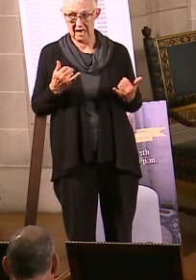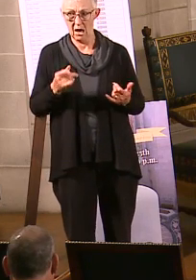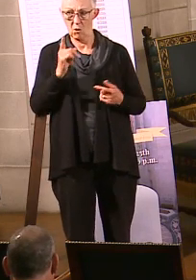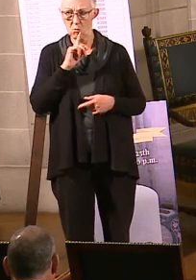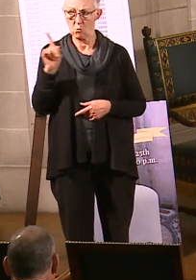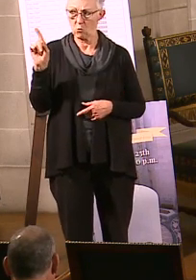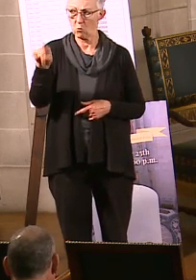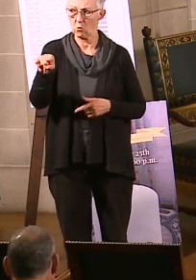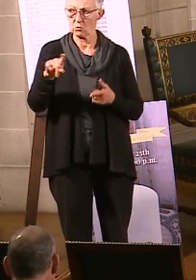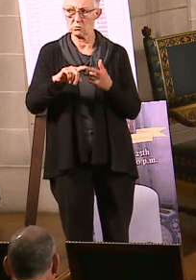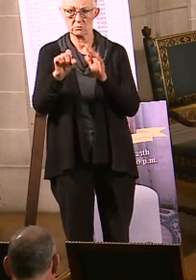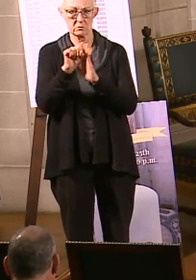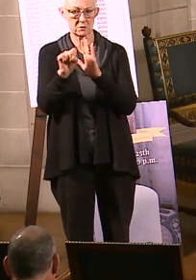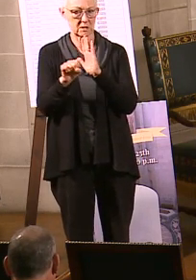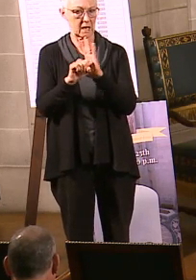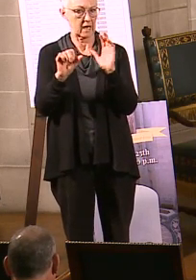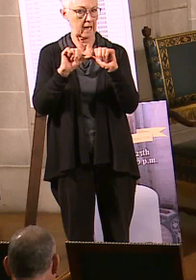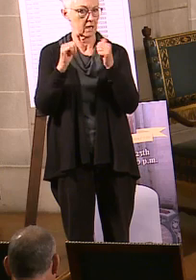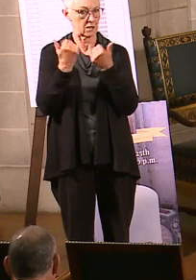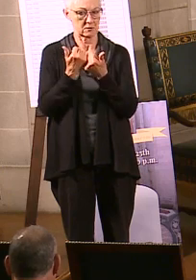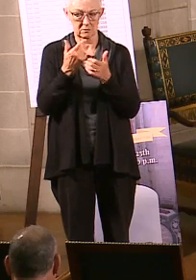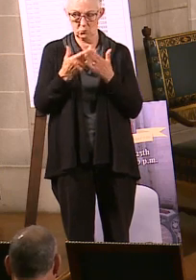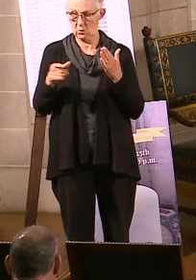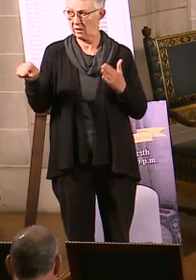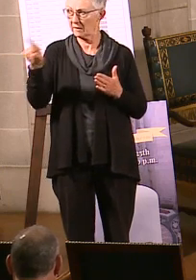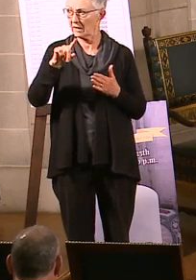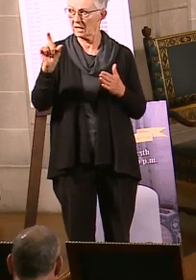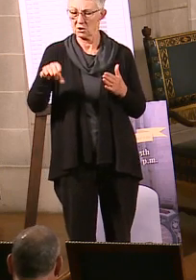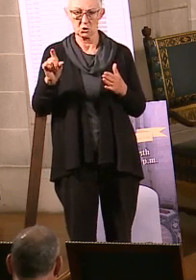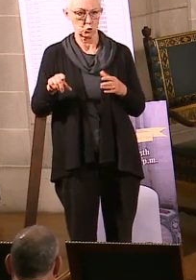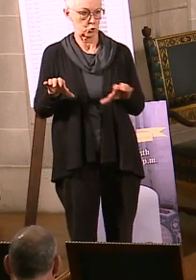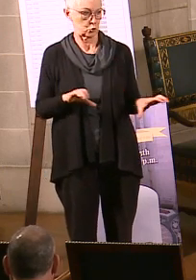about what they should be doing,